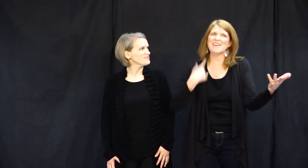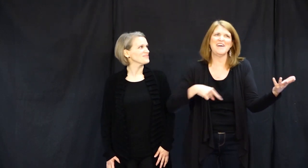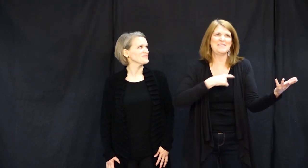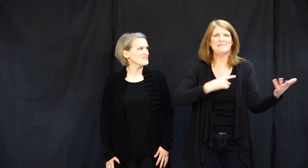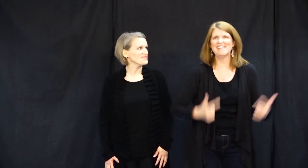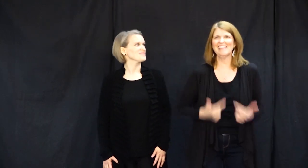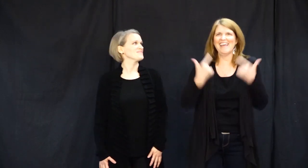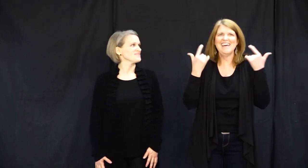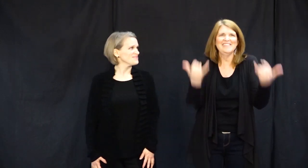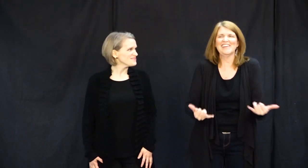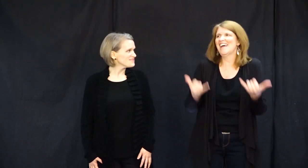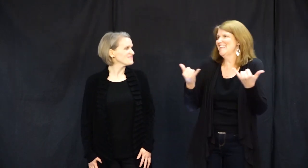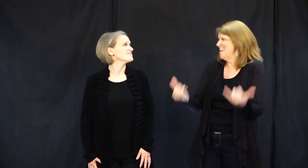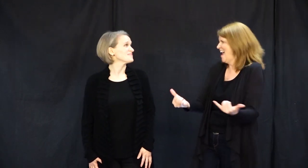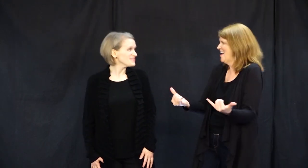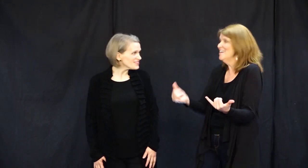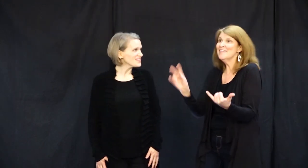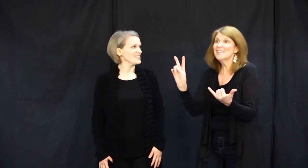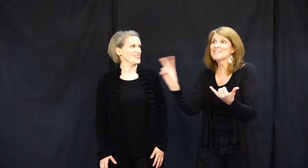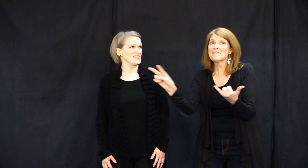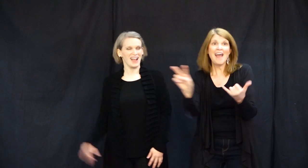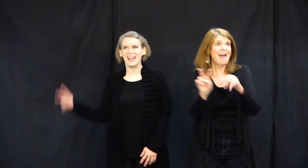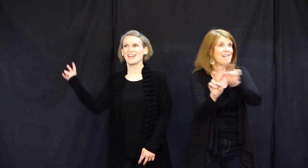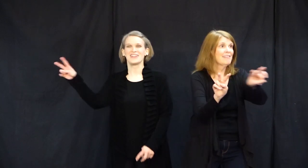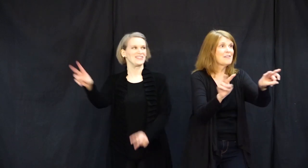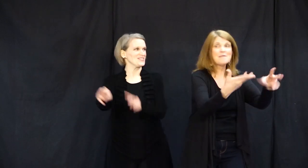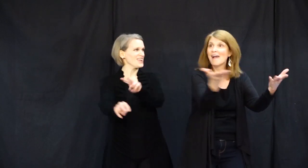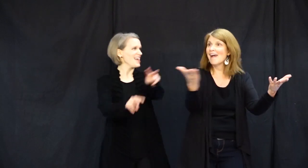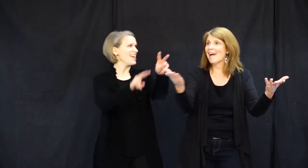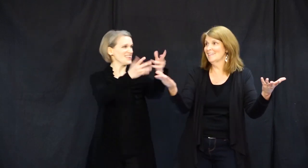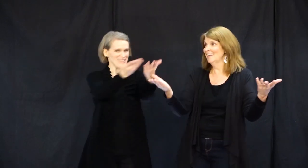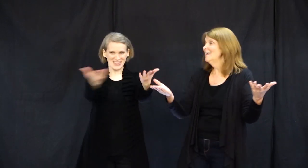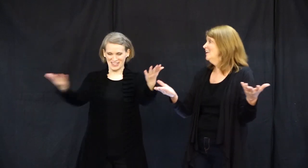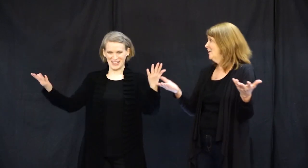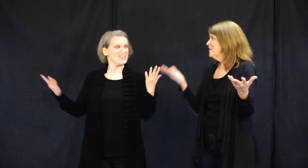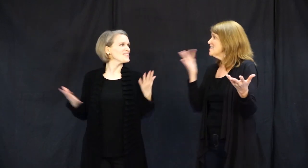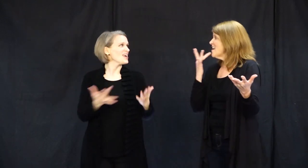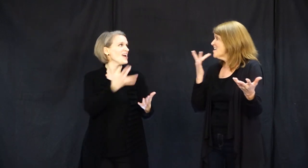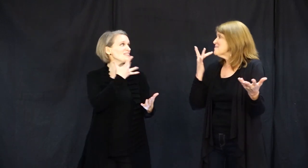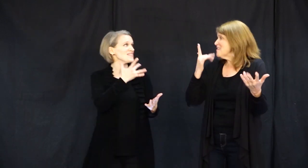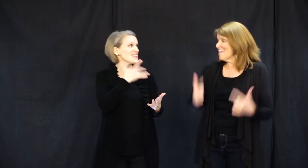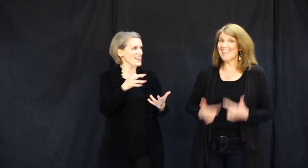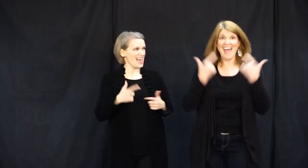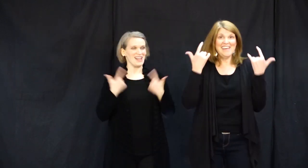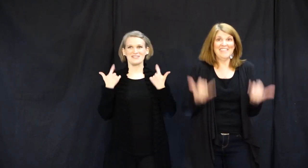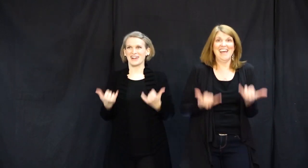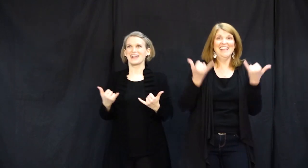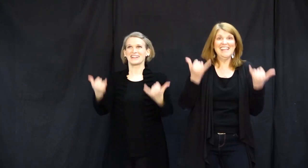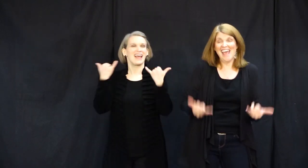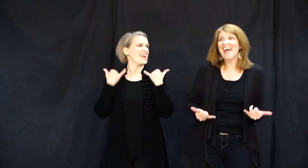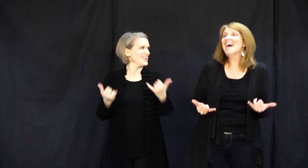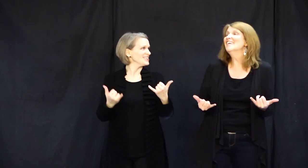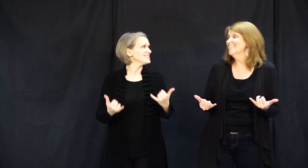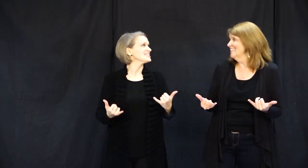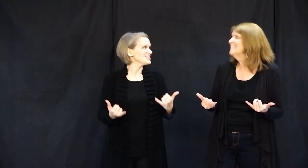are to be alive right now. Look around at how lucky we are to be alive right now. History